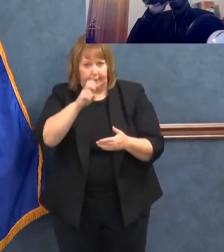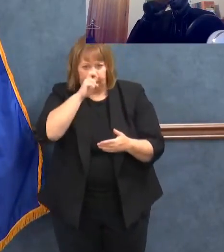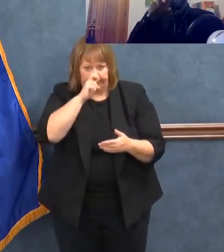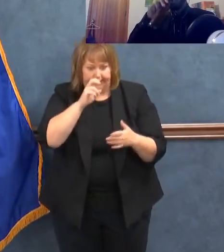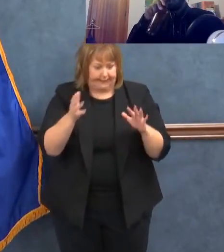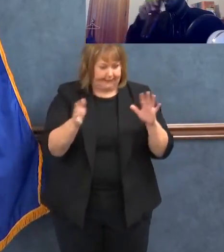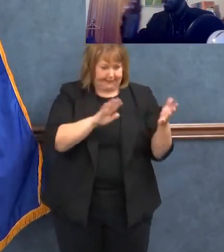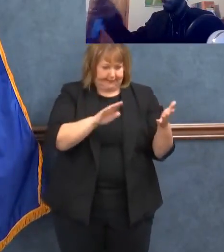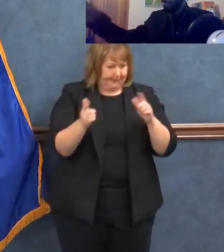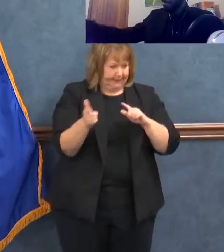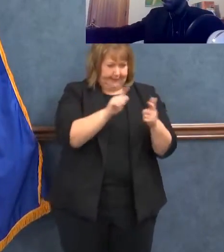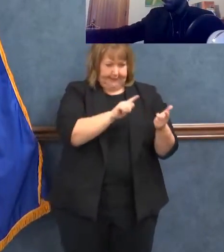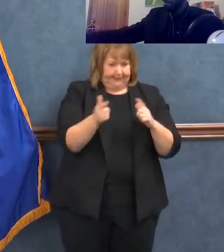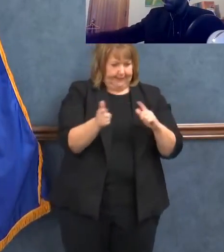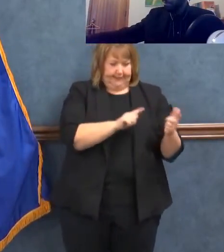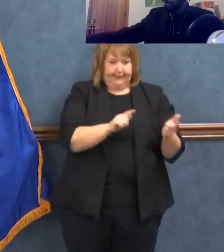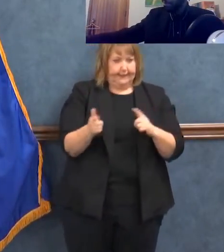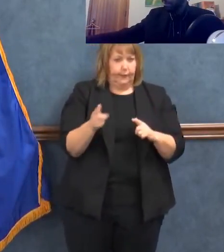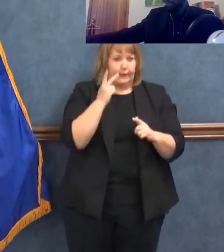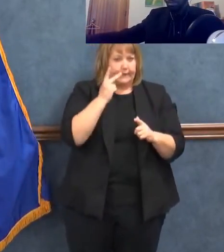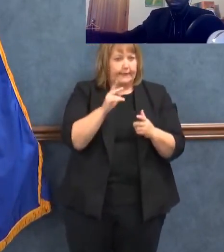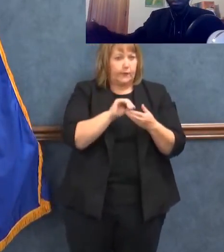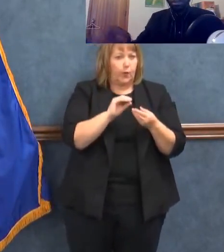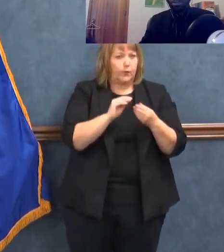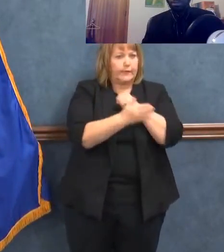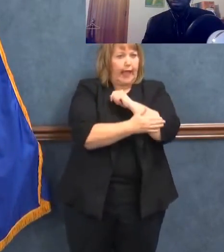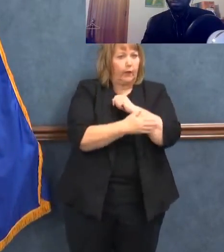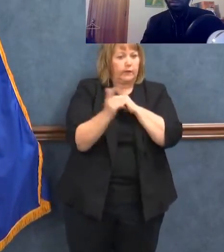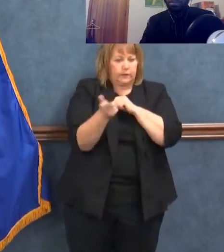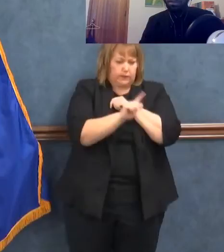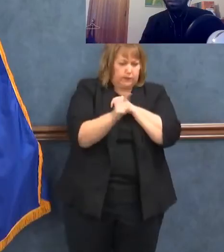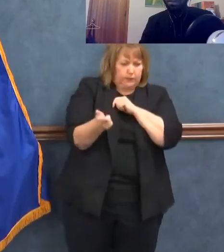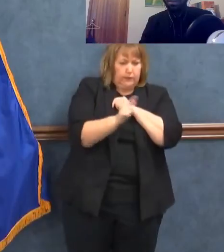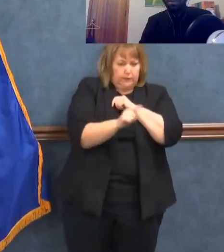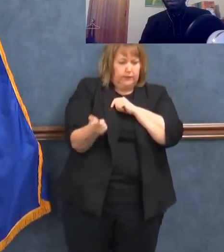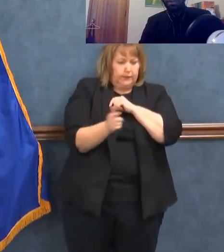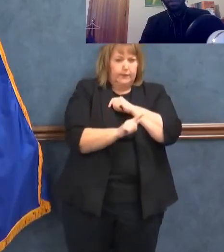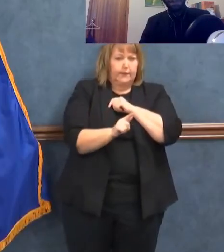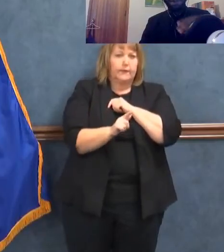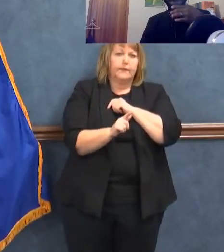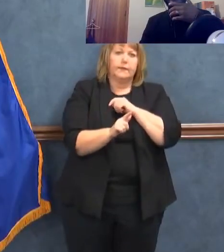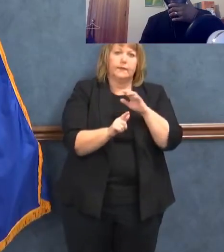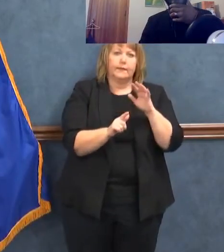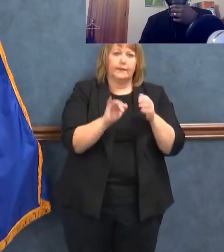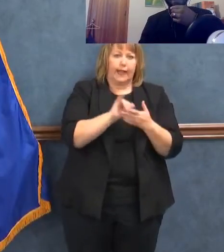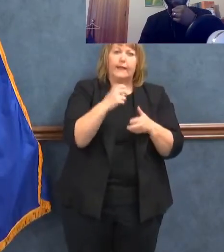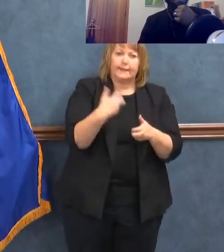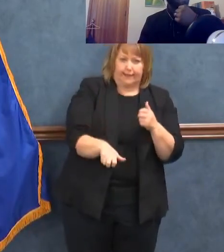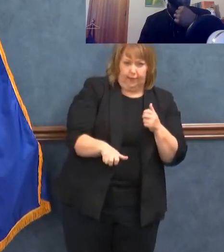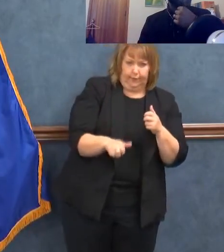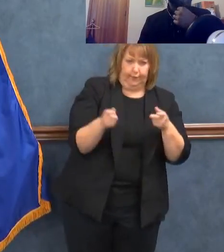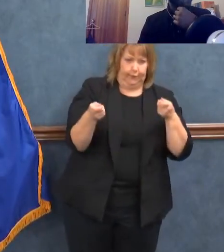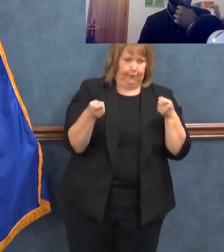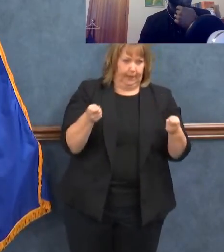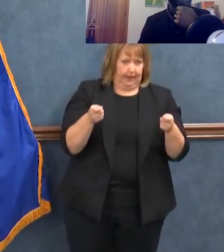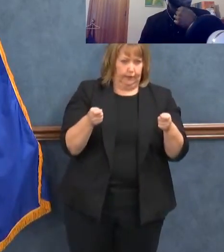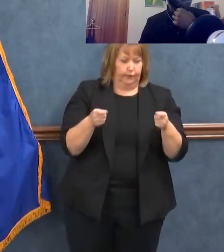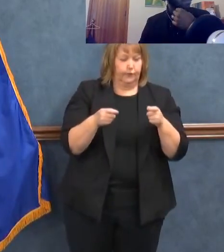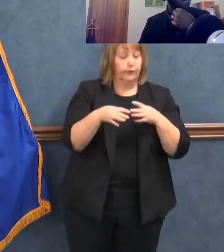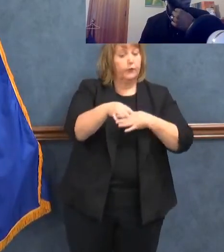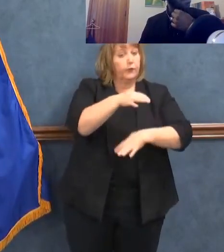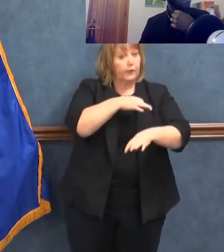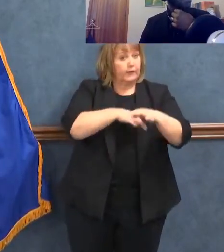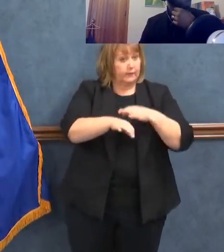have fluctuated on an almost daily basis. We know we need more consistency. That's why I wanted to let Nevadans